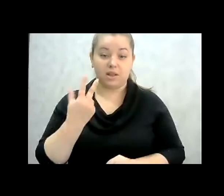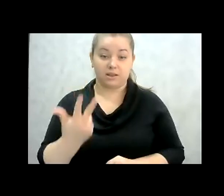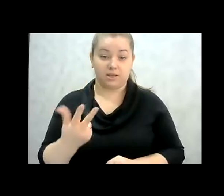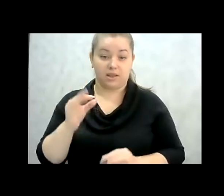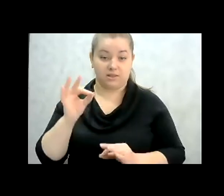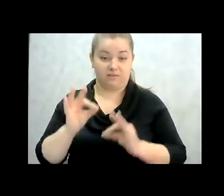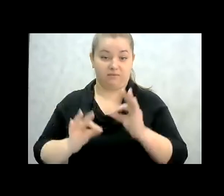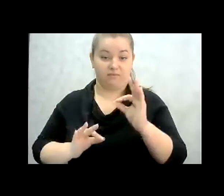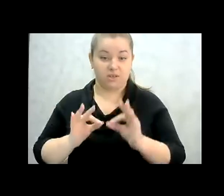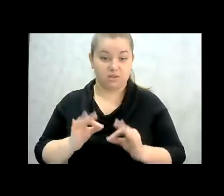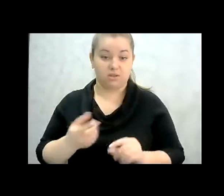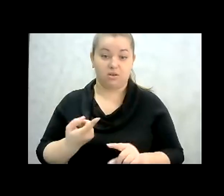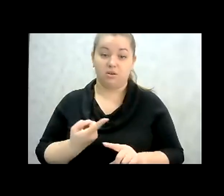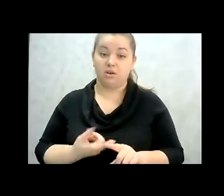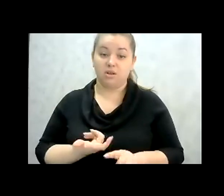sudden increased by